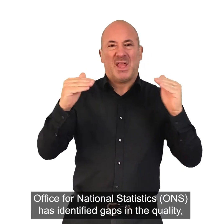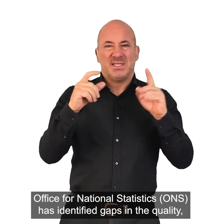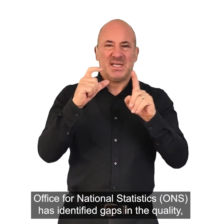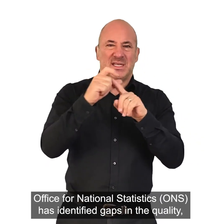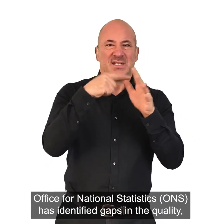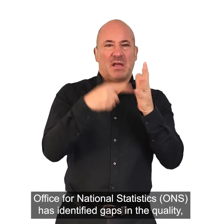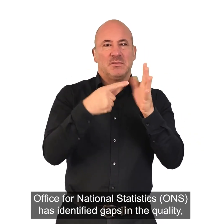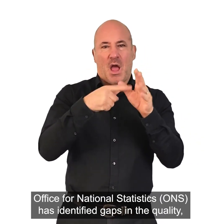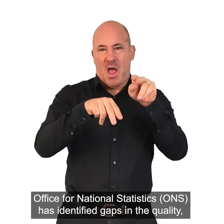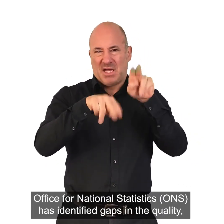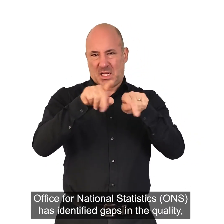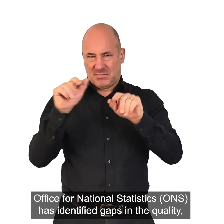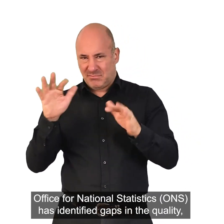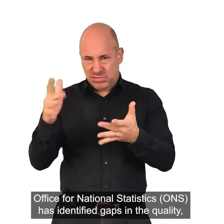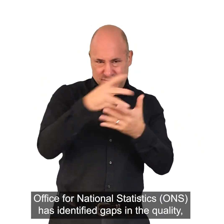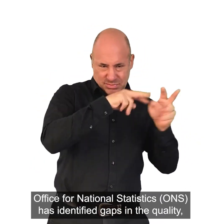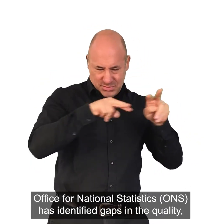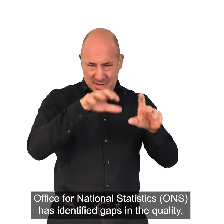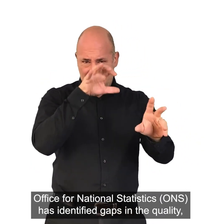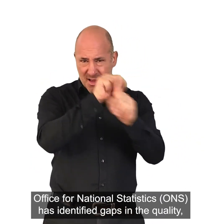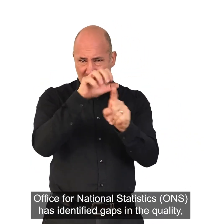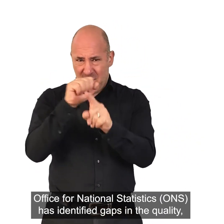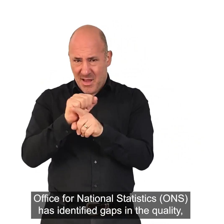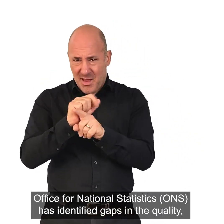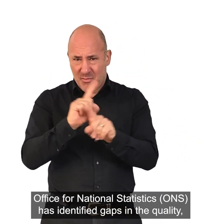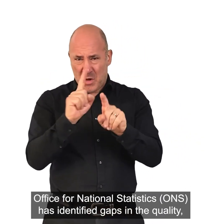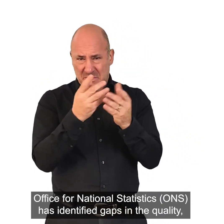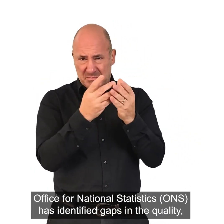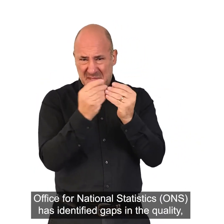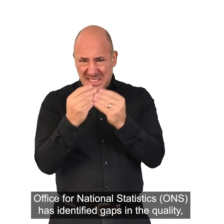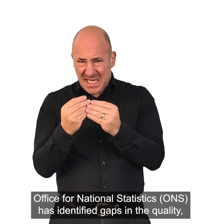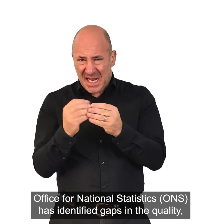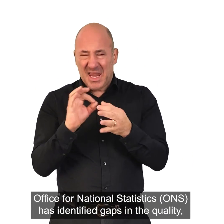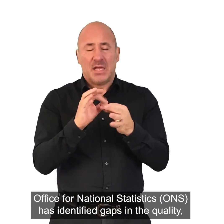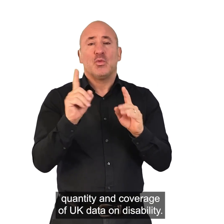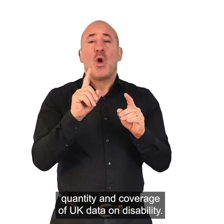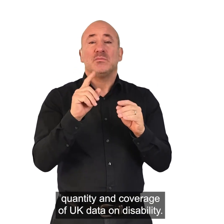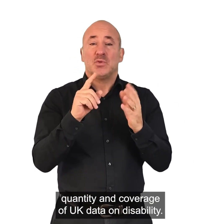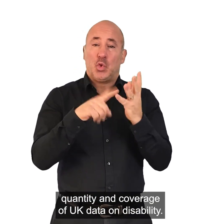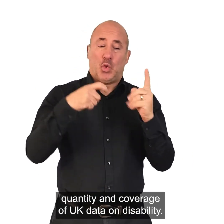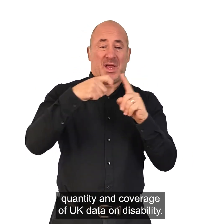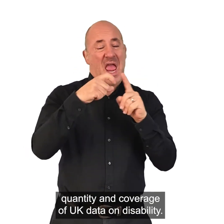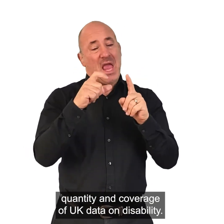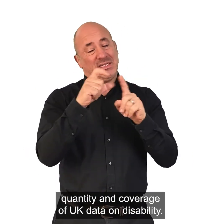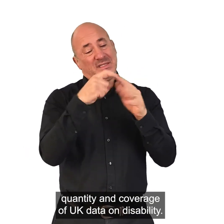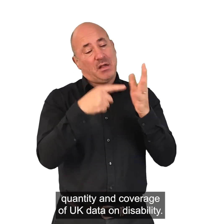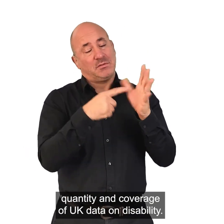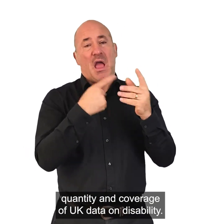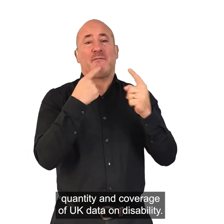Office for National Statistics, ONS, has identified gaps in the quality, quantity and coverage of